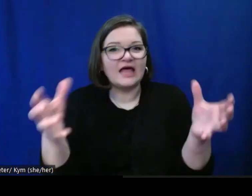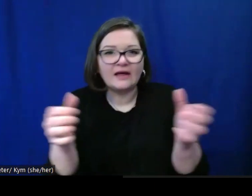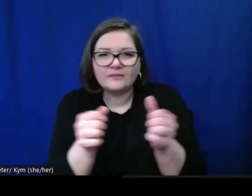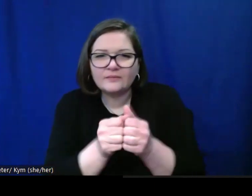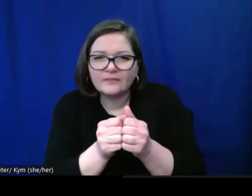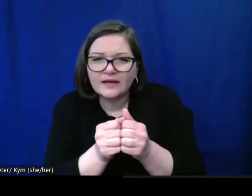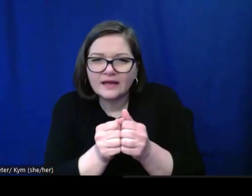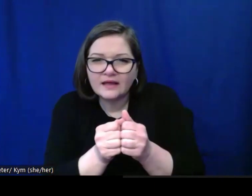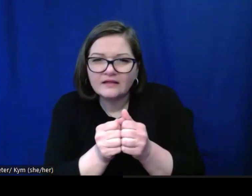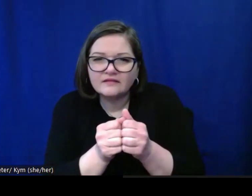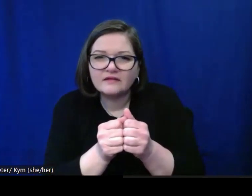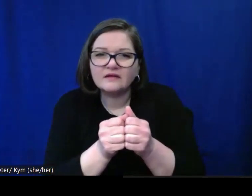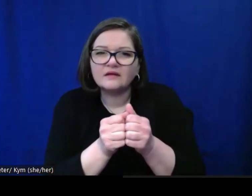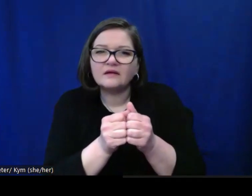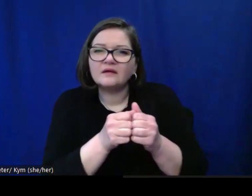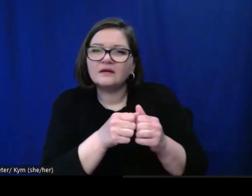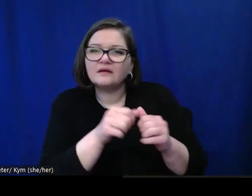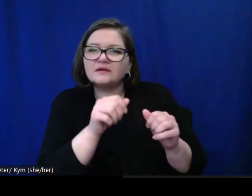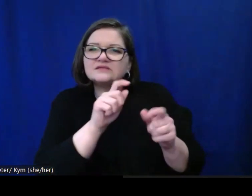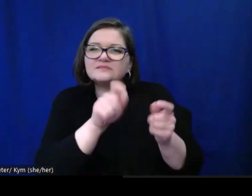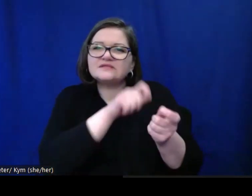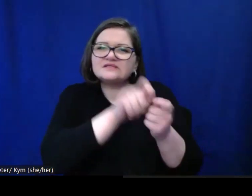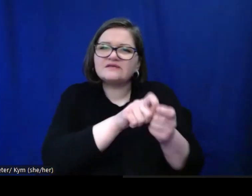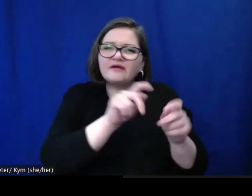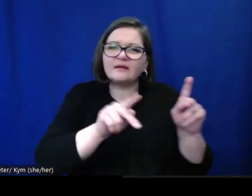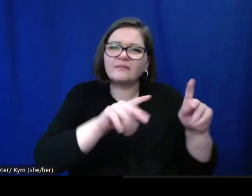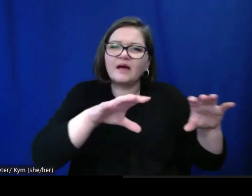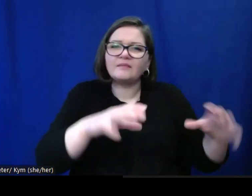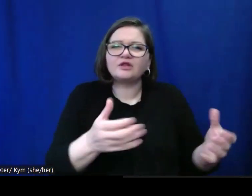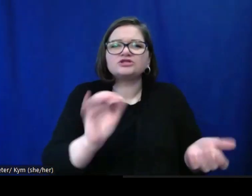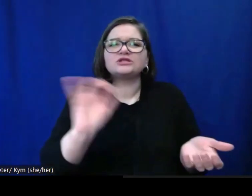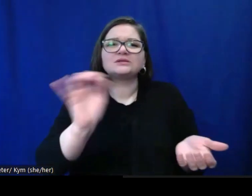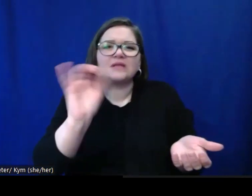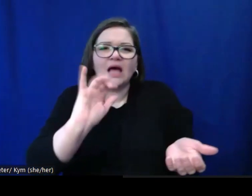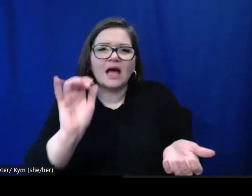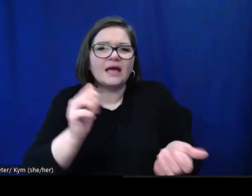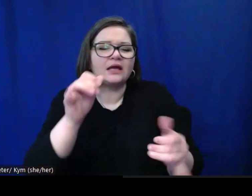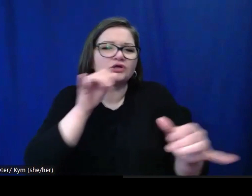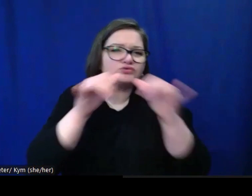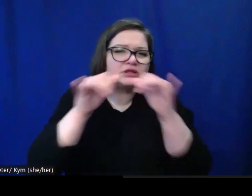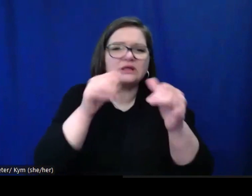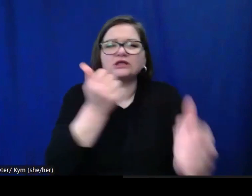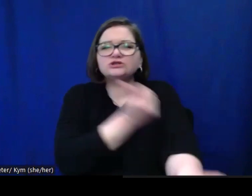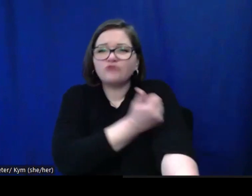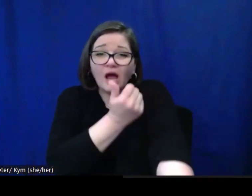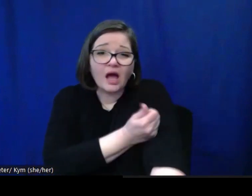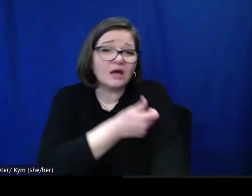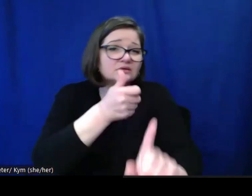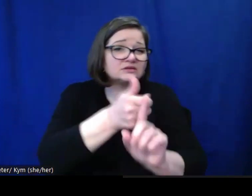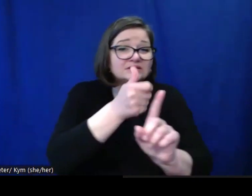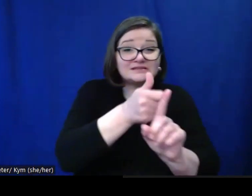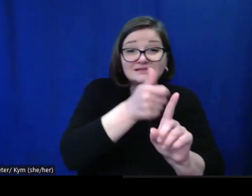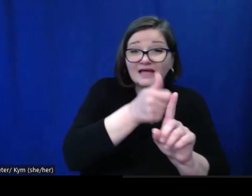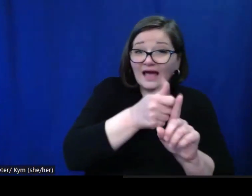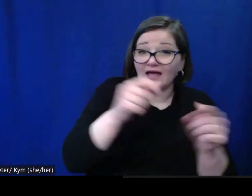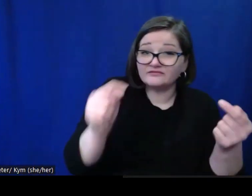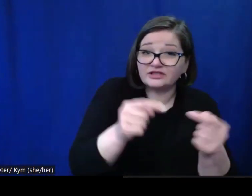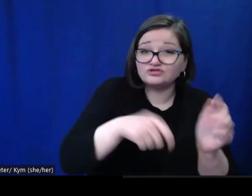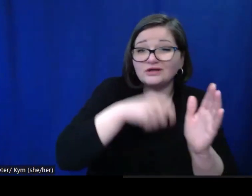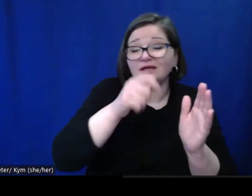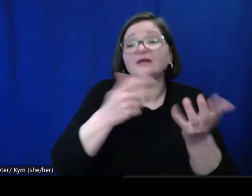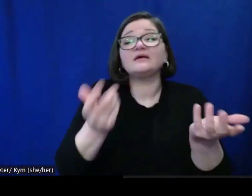drinking, drugs, self-injury. And so here's what I would say about any of those. Those are also, just